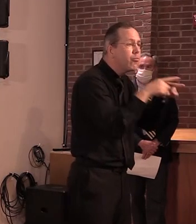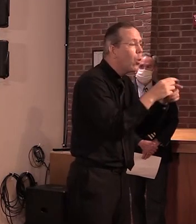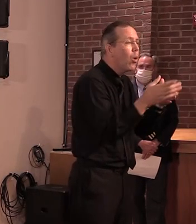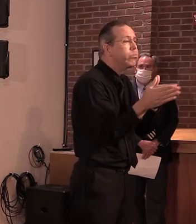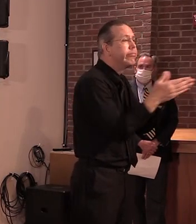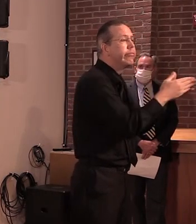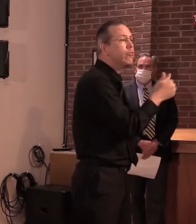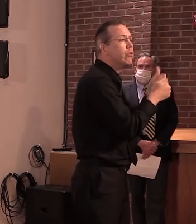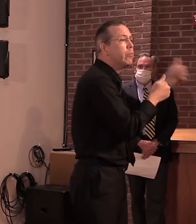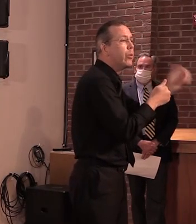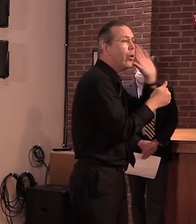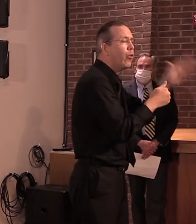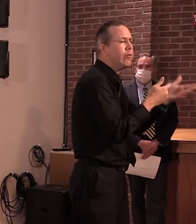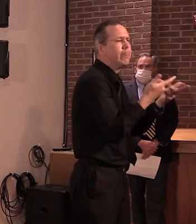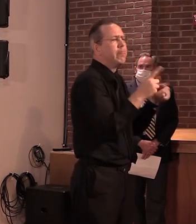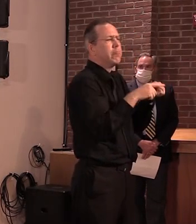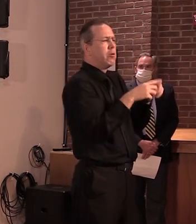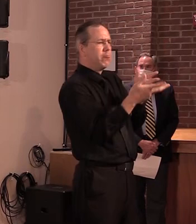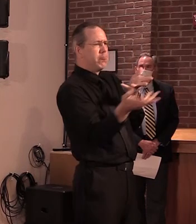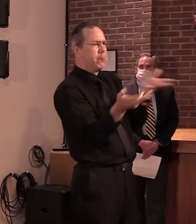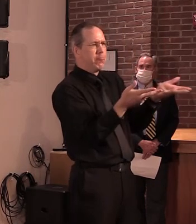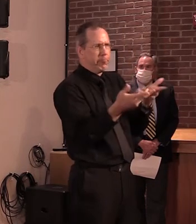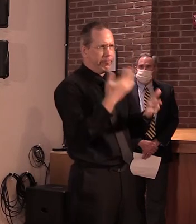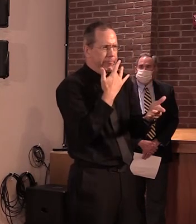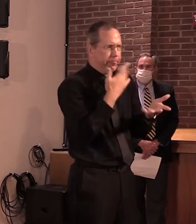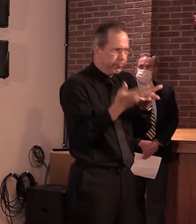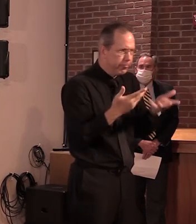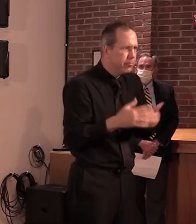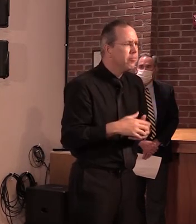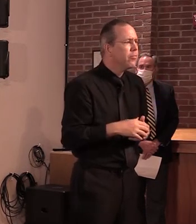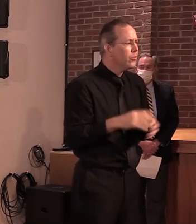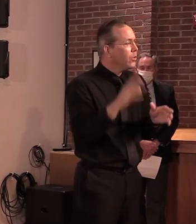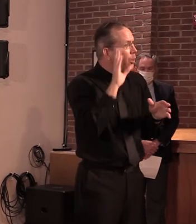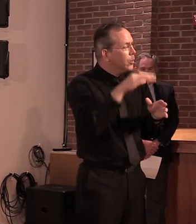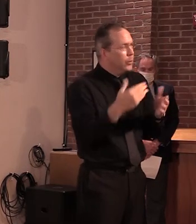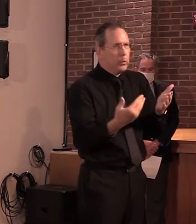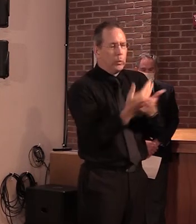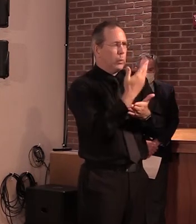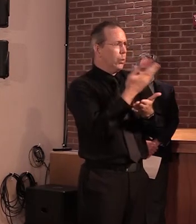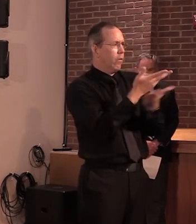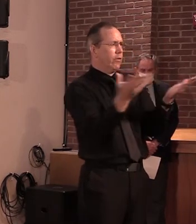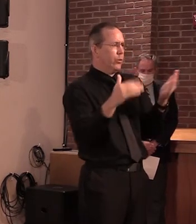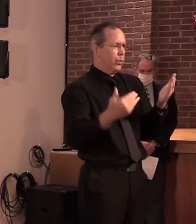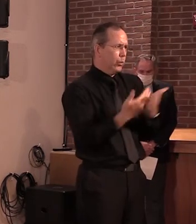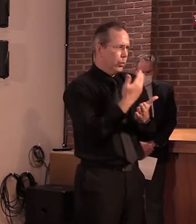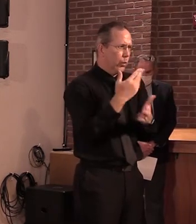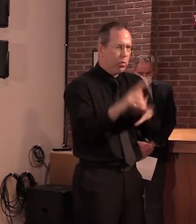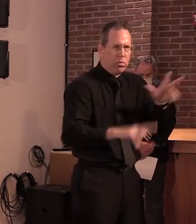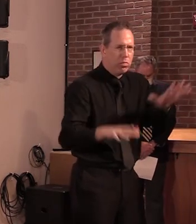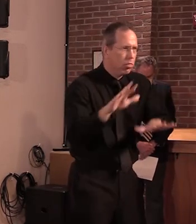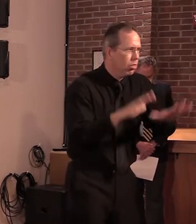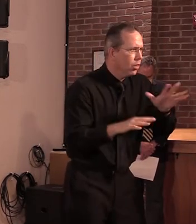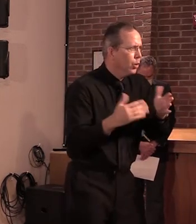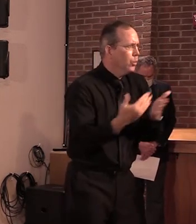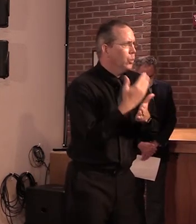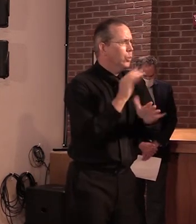it will be new and different than normal, like this hybrid model. And we want schools to take the time to get this